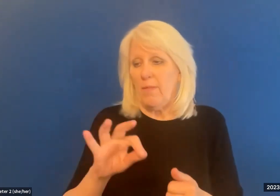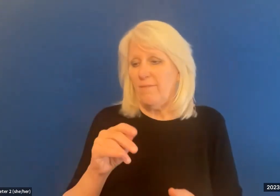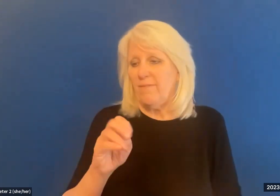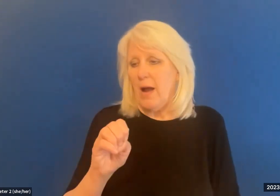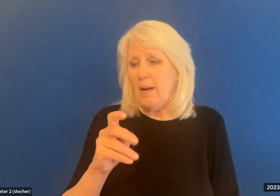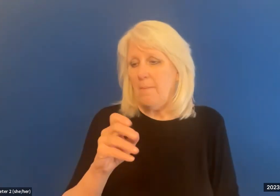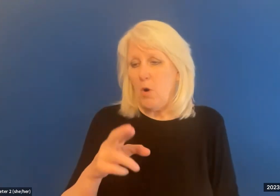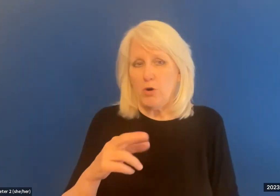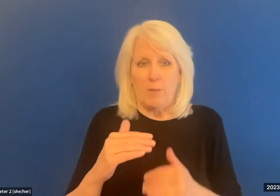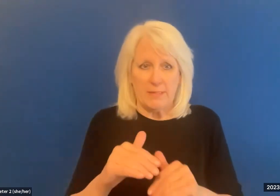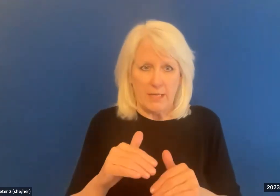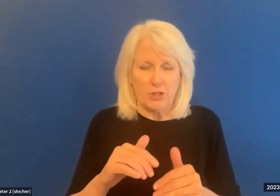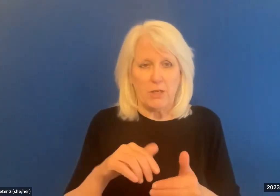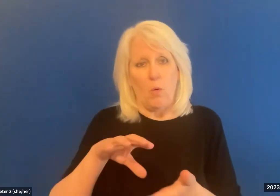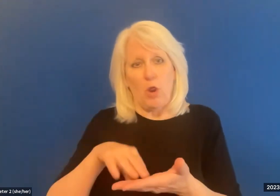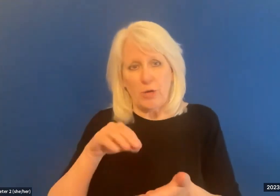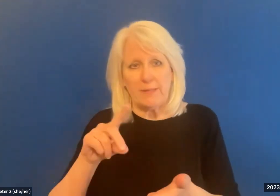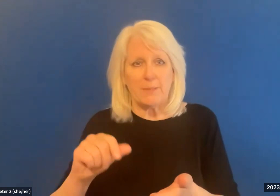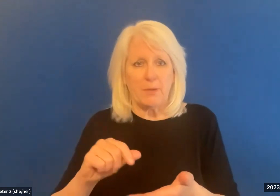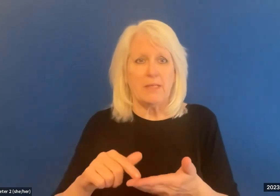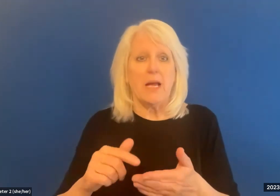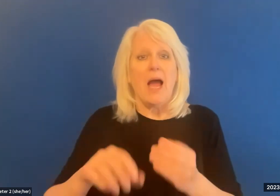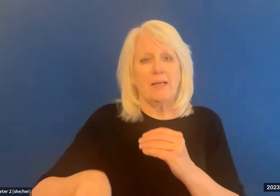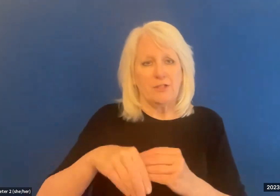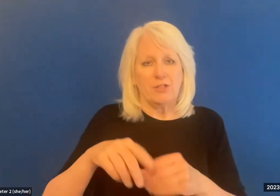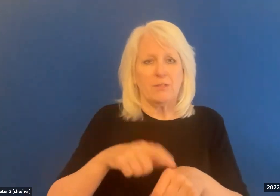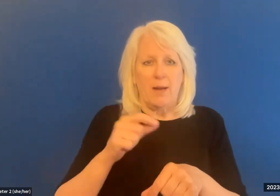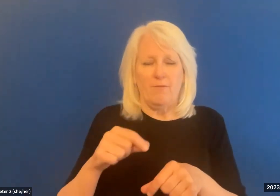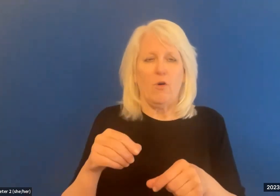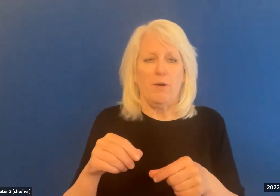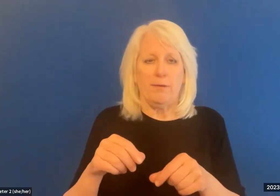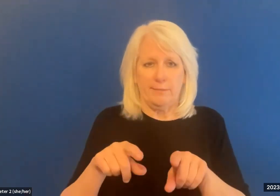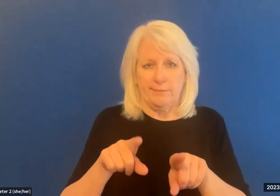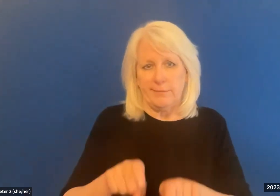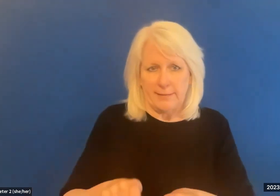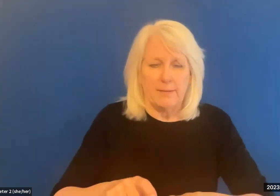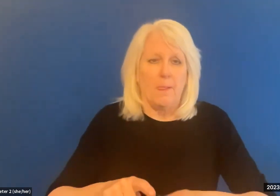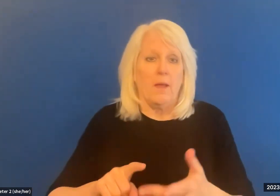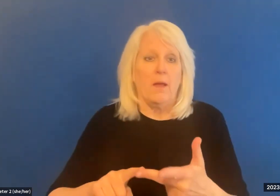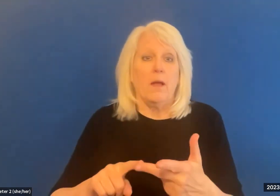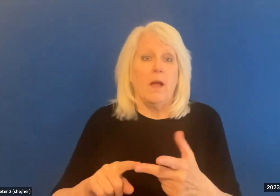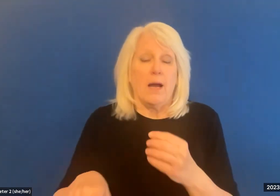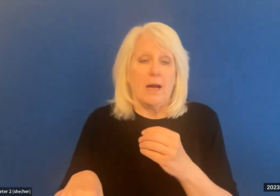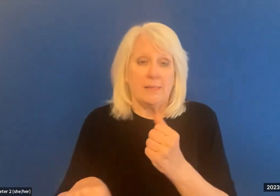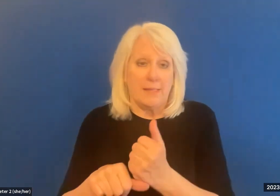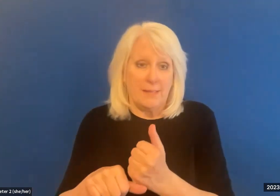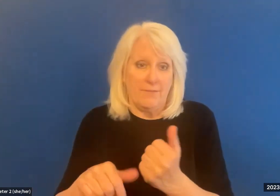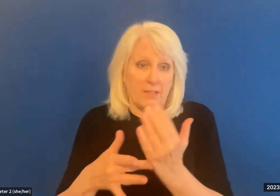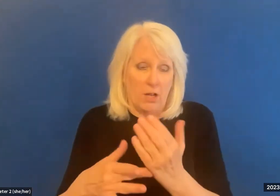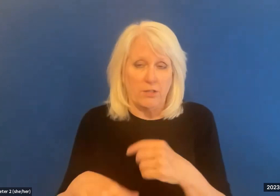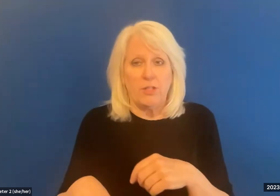visual impairments, or learning disabilities, assistive technologies such as computer text-to-speech or computer-based systems